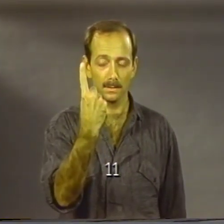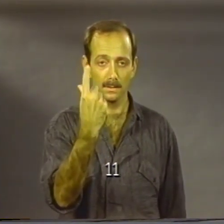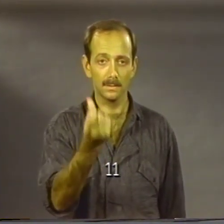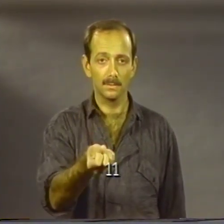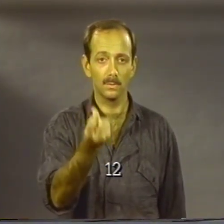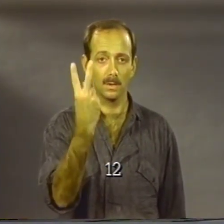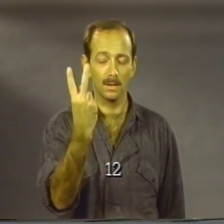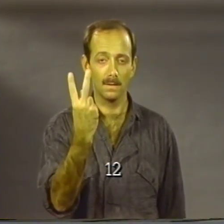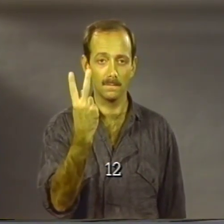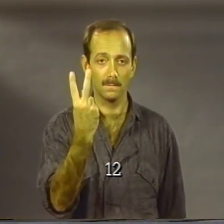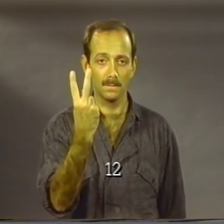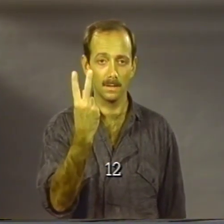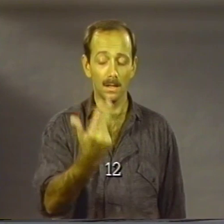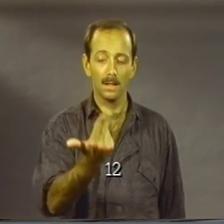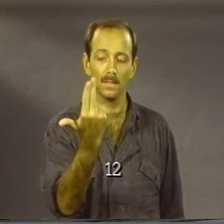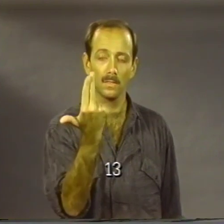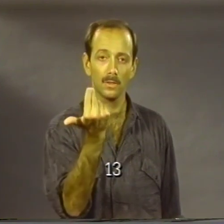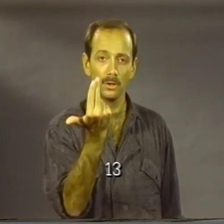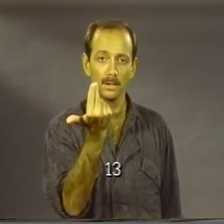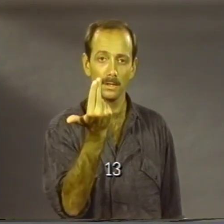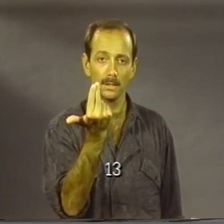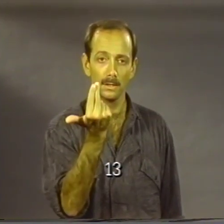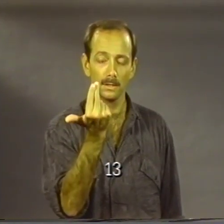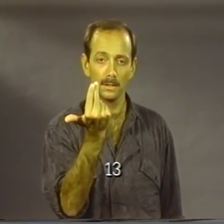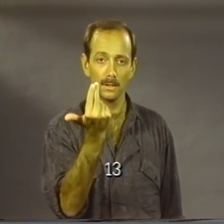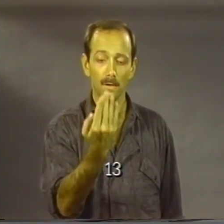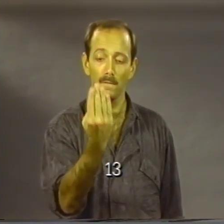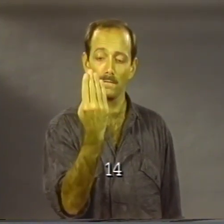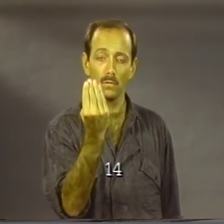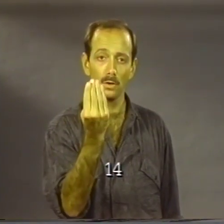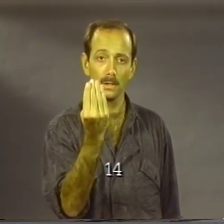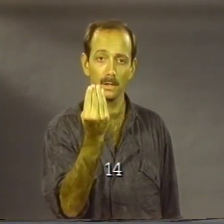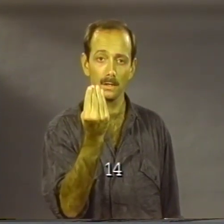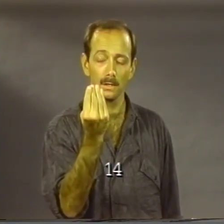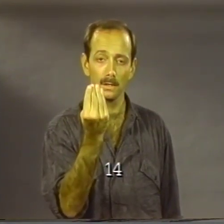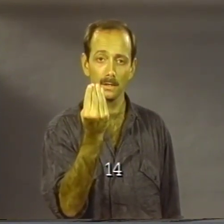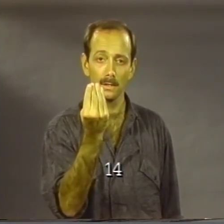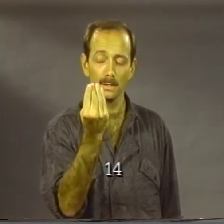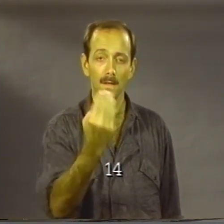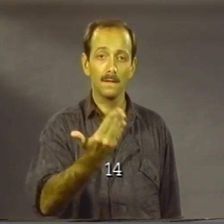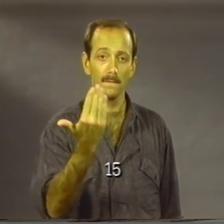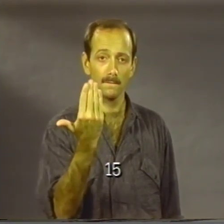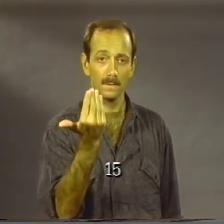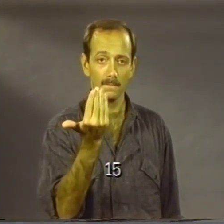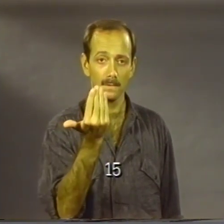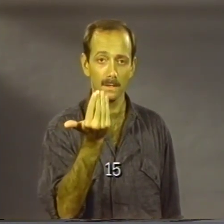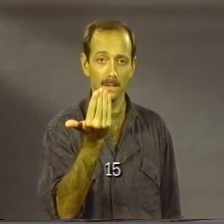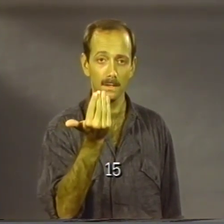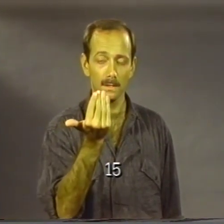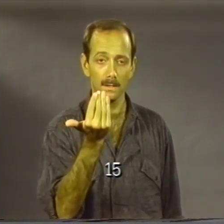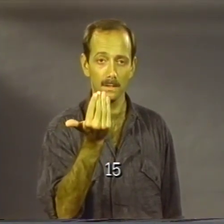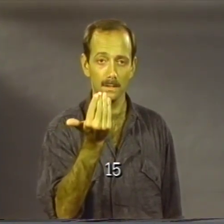12, 13, 14, 15,